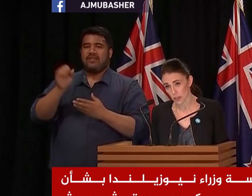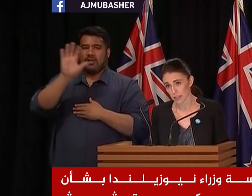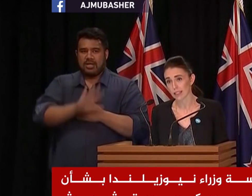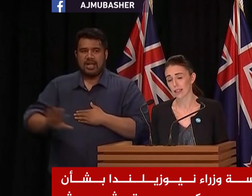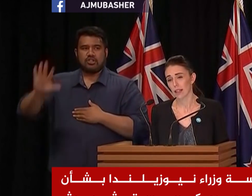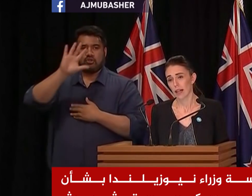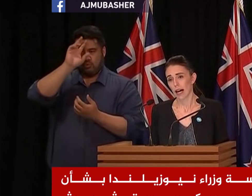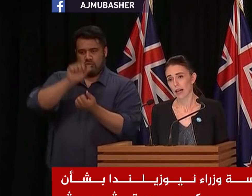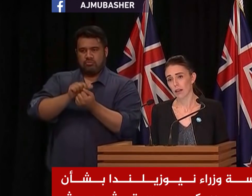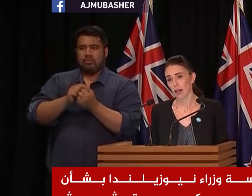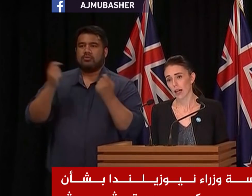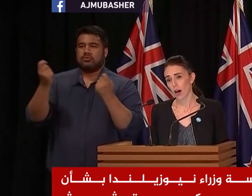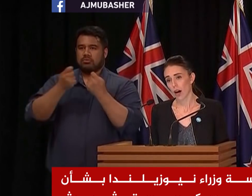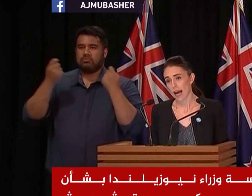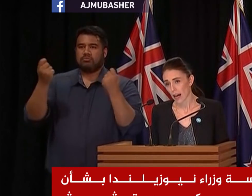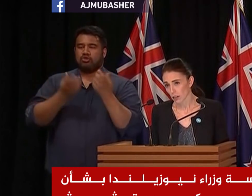and a service